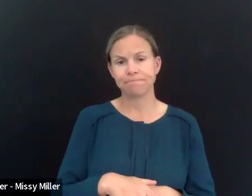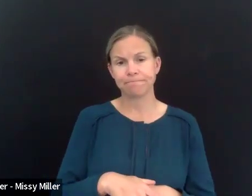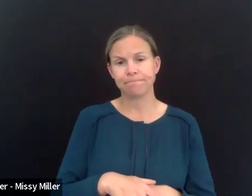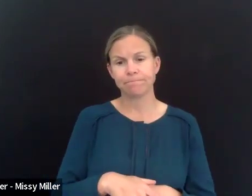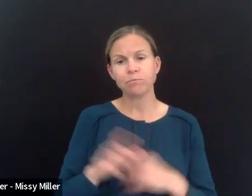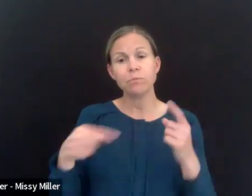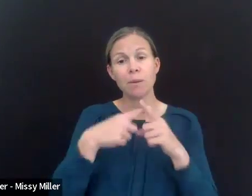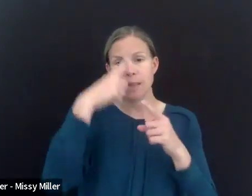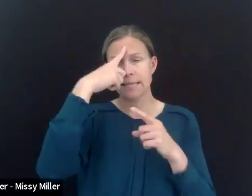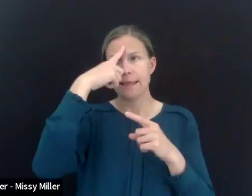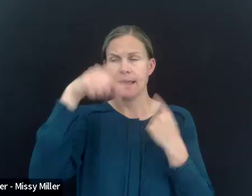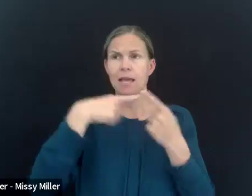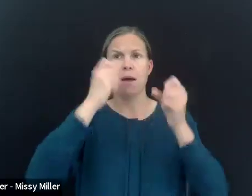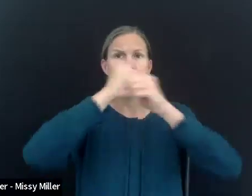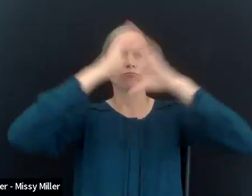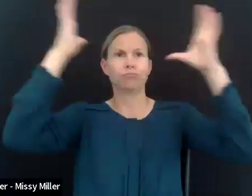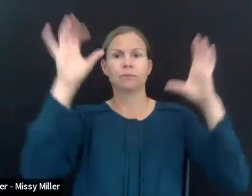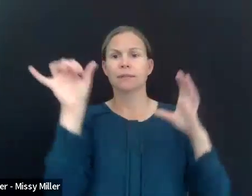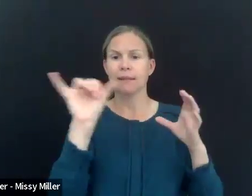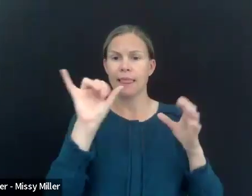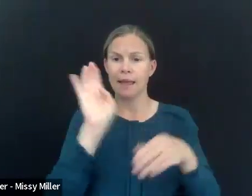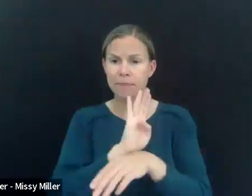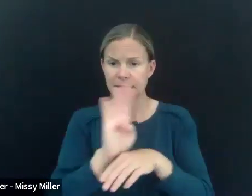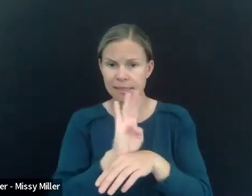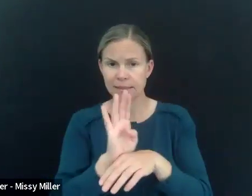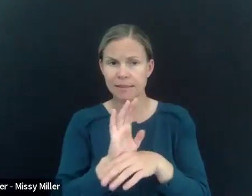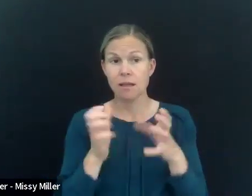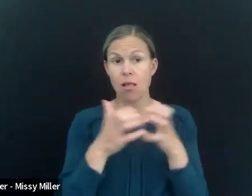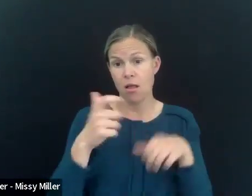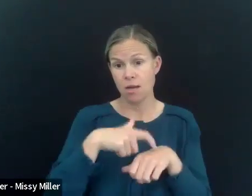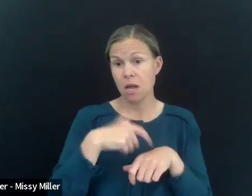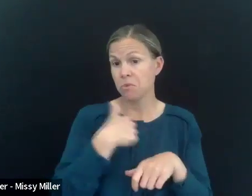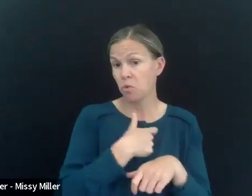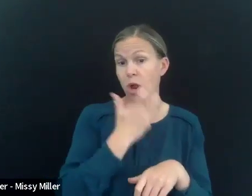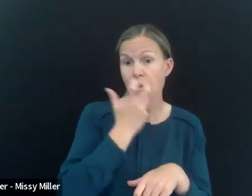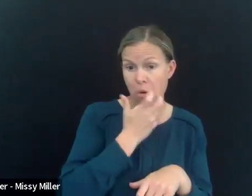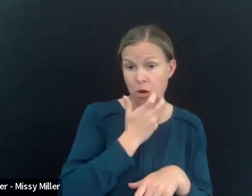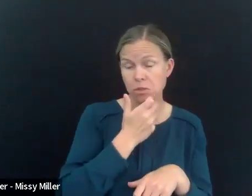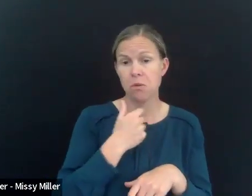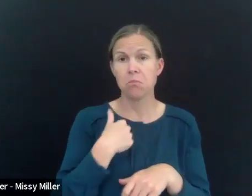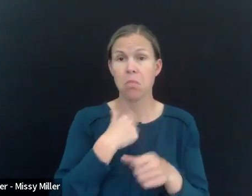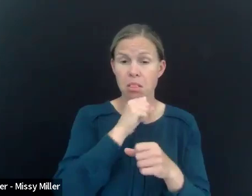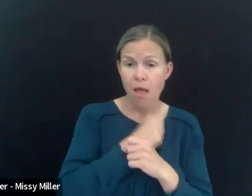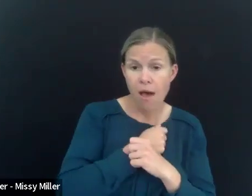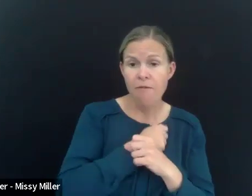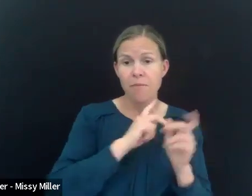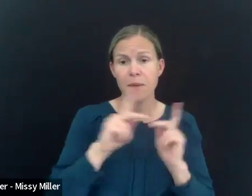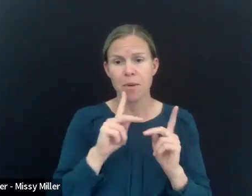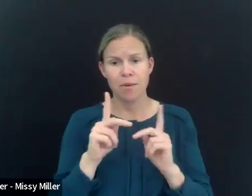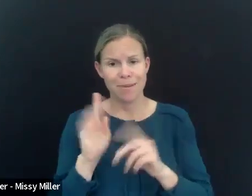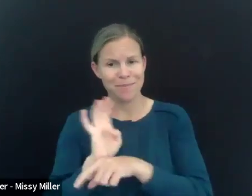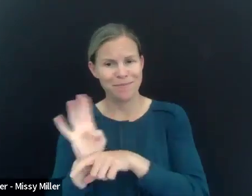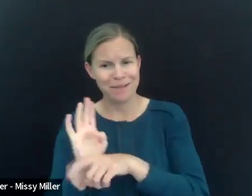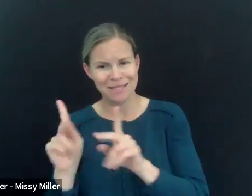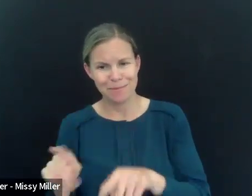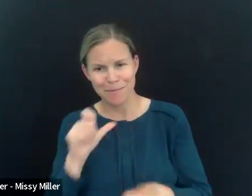a business, and lots of times midwives we're great and loving, but we're not business people, right? So oftentimes people jump